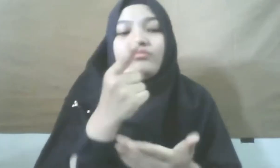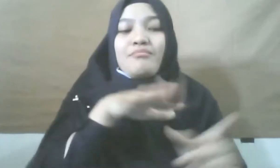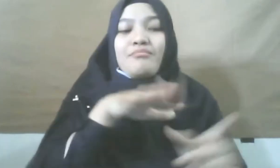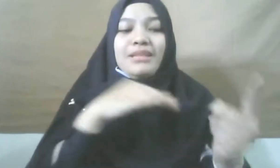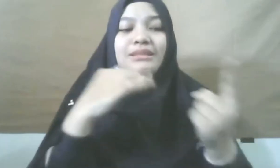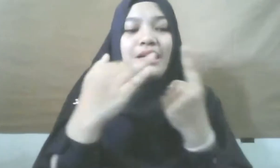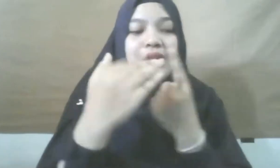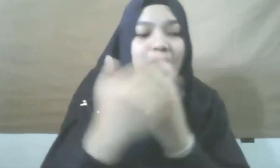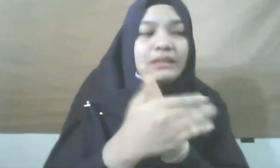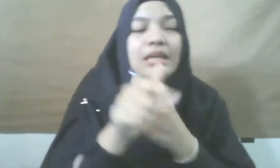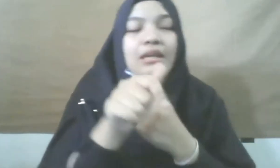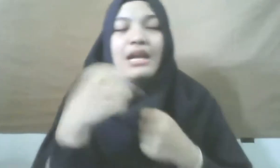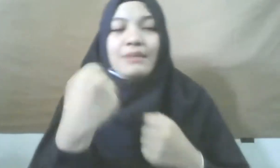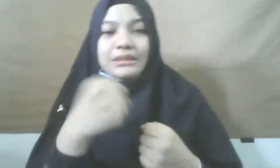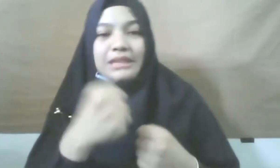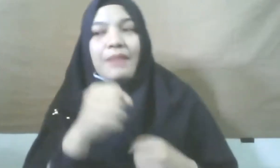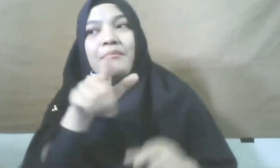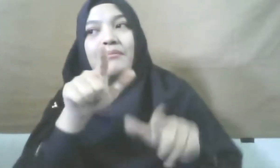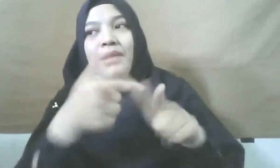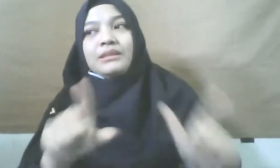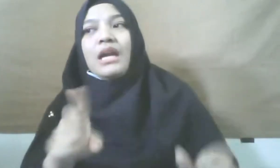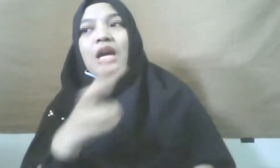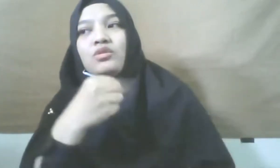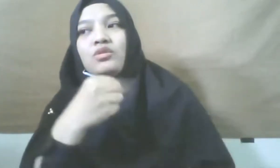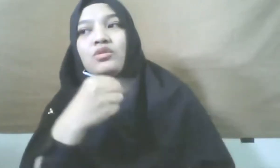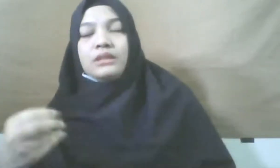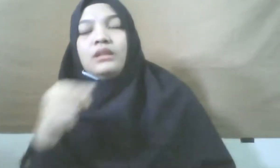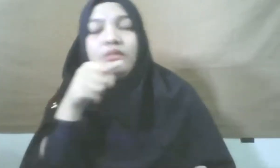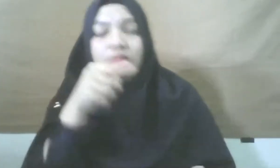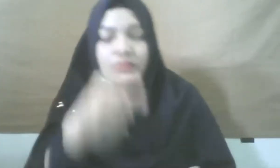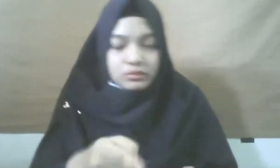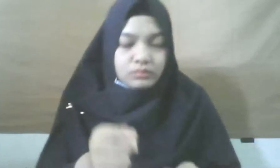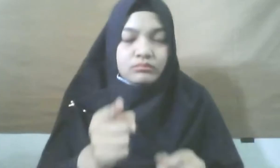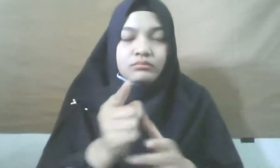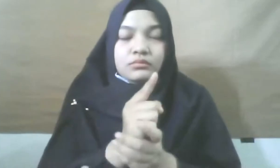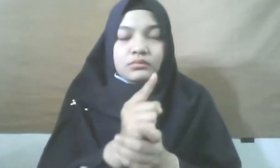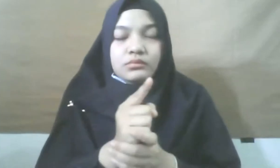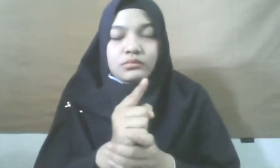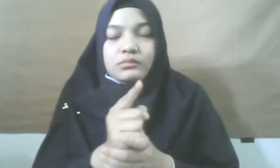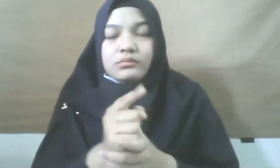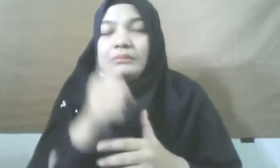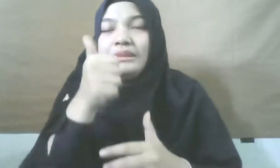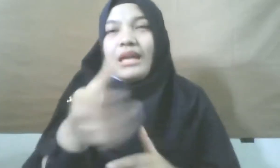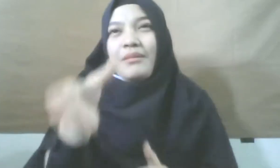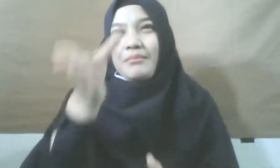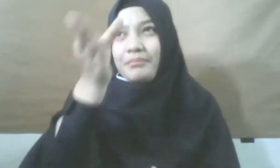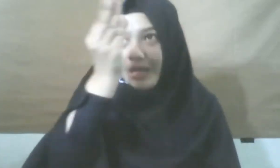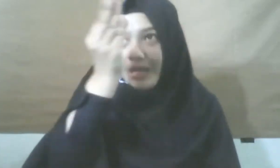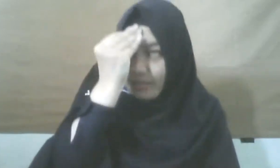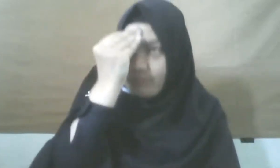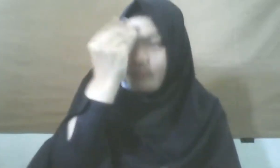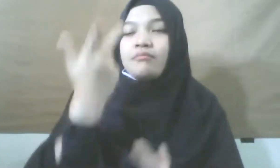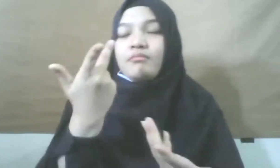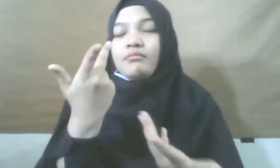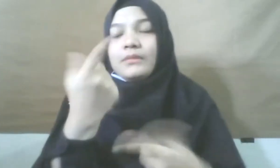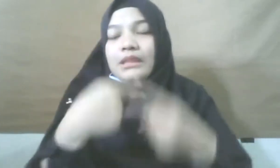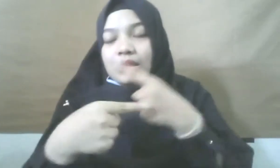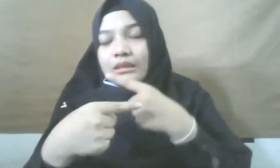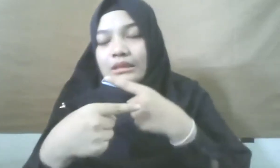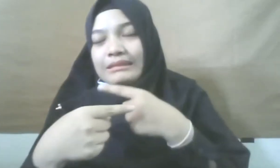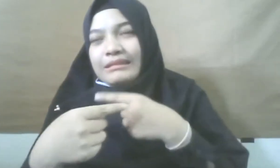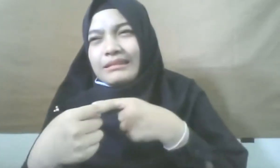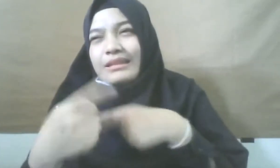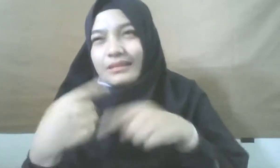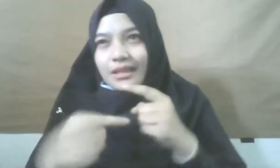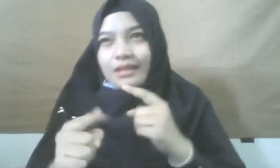virus is. And so, for example, some local organizations and also including Muslim-based organizations, I think,